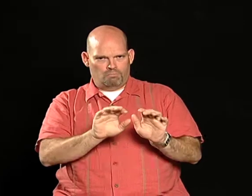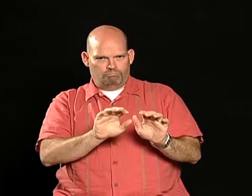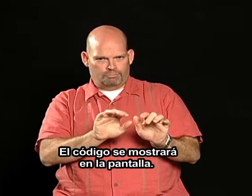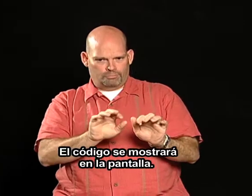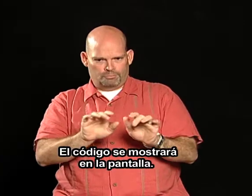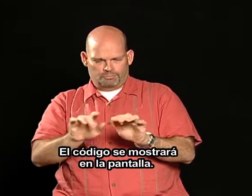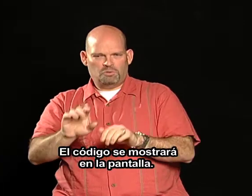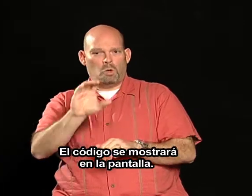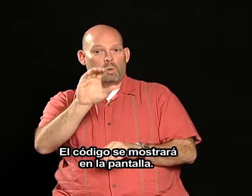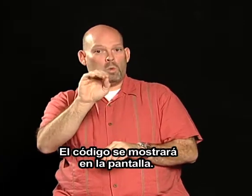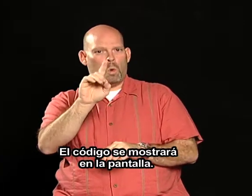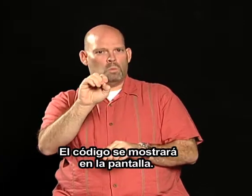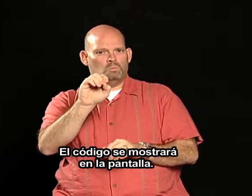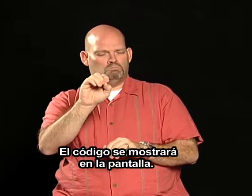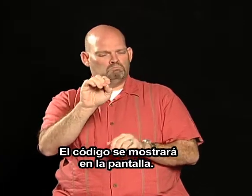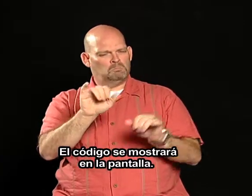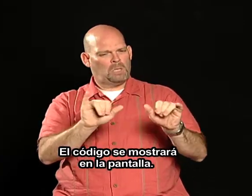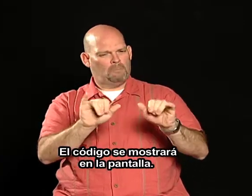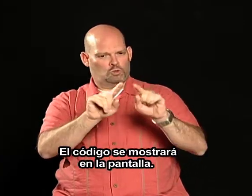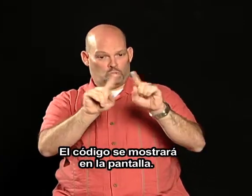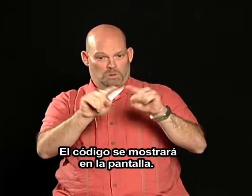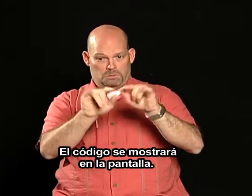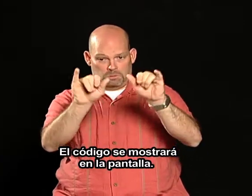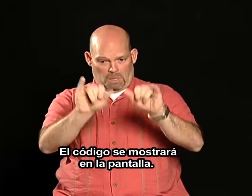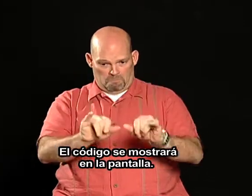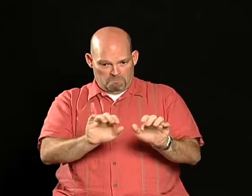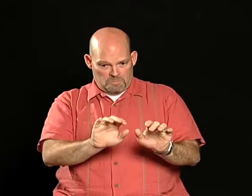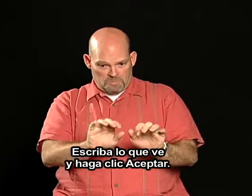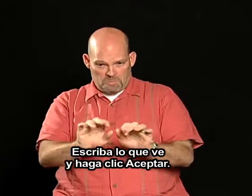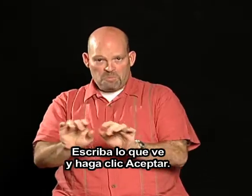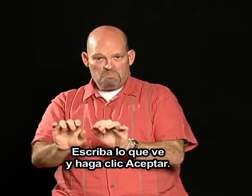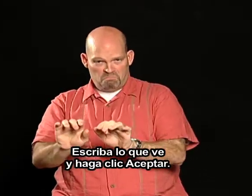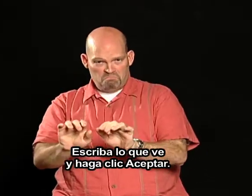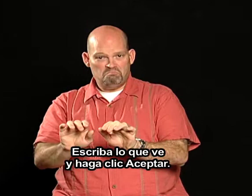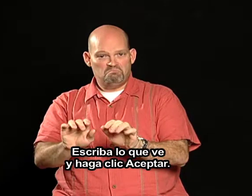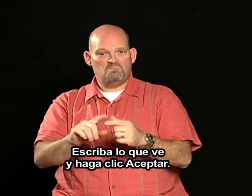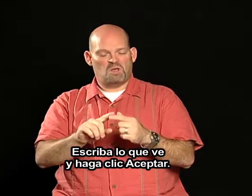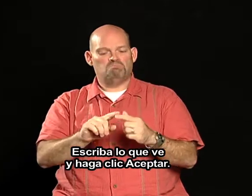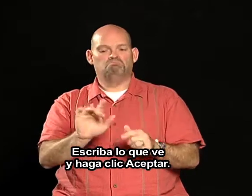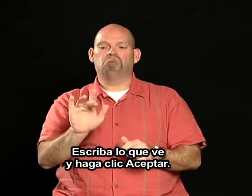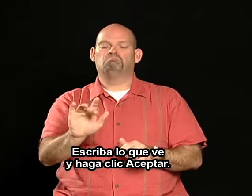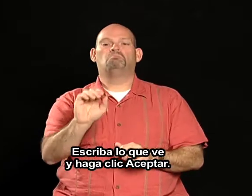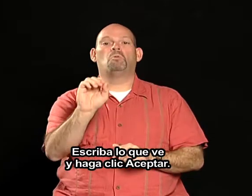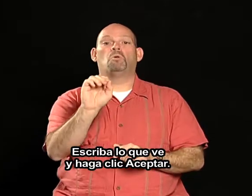The code will show on the screen. Type what you see and click OK.